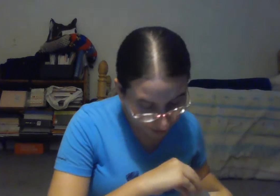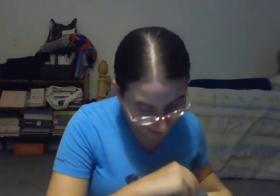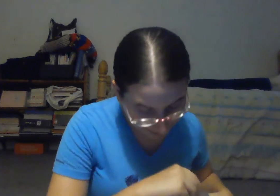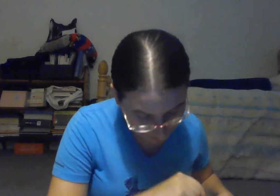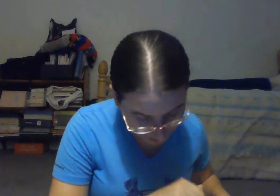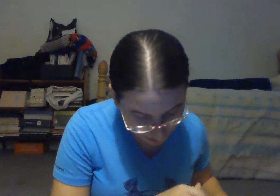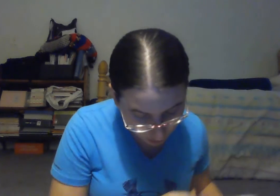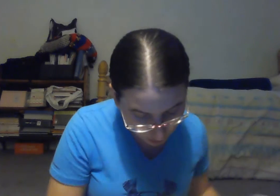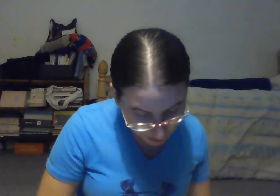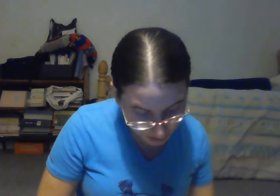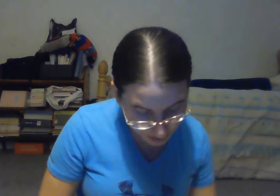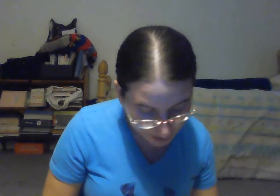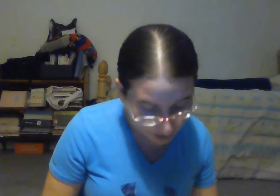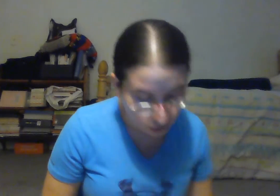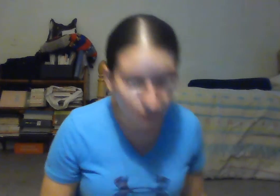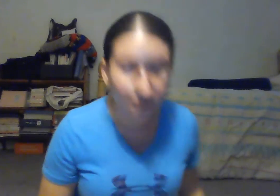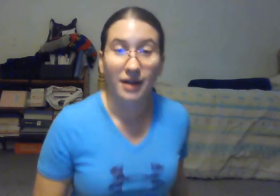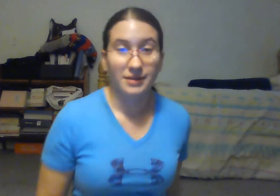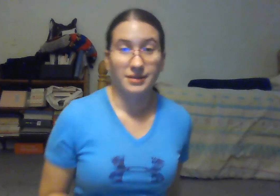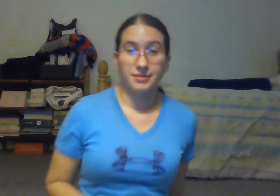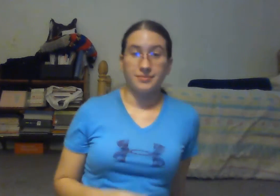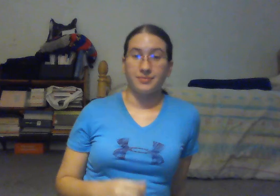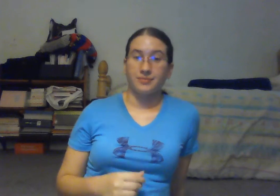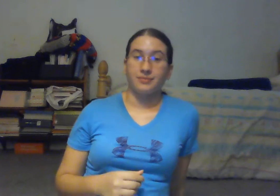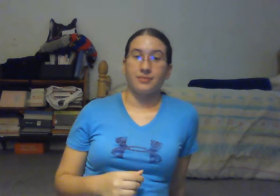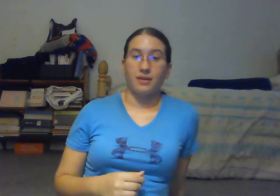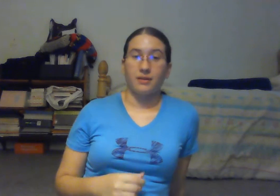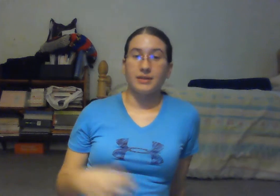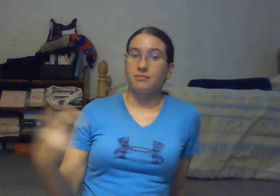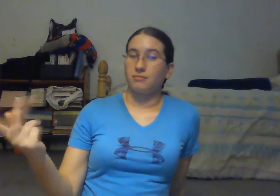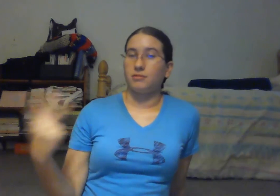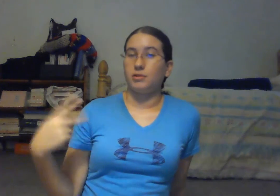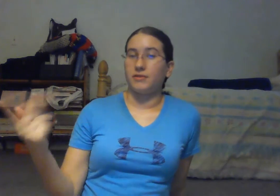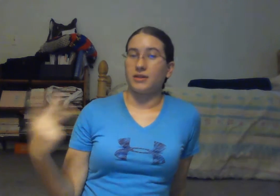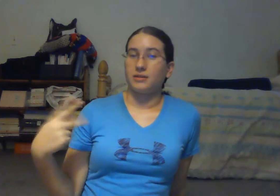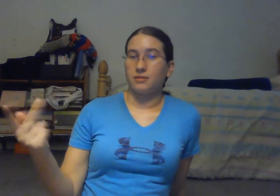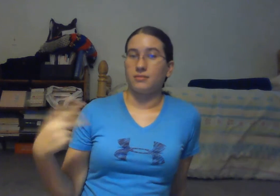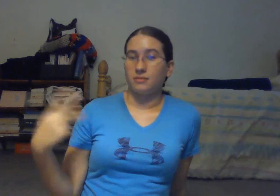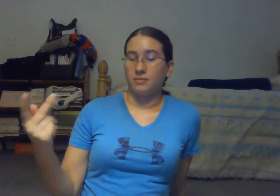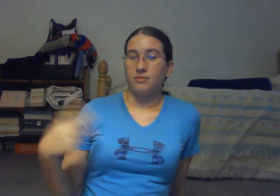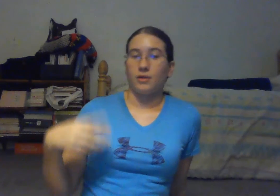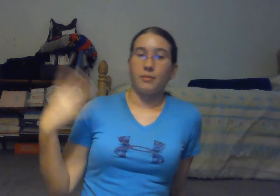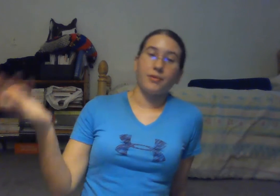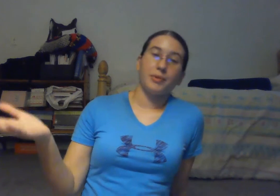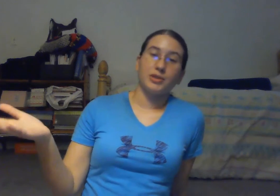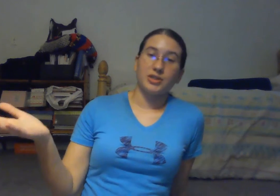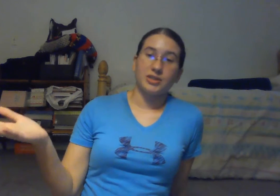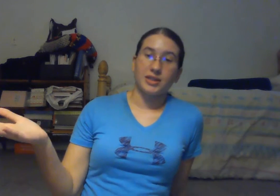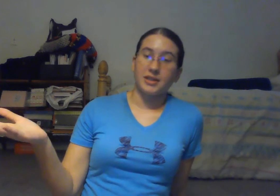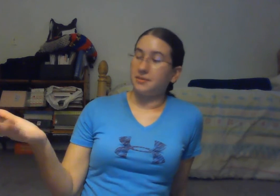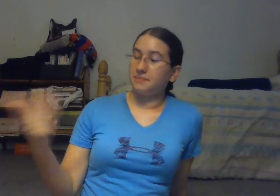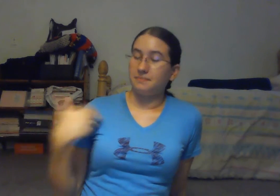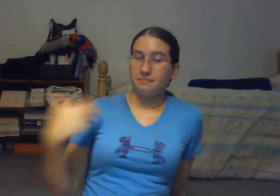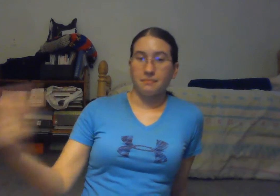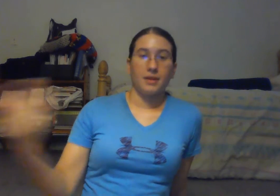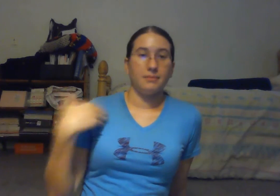Okay, so in order to say the 2 of us, right? 2 of us. Another person is here, me